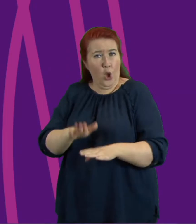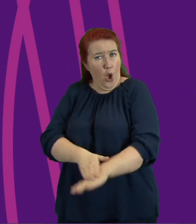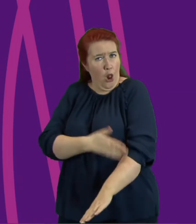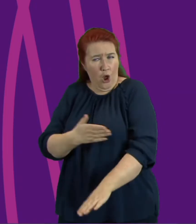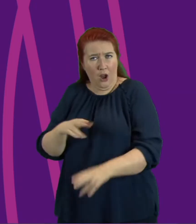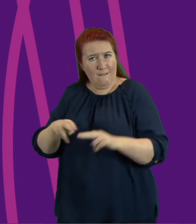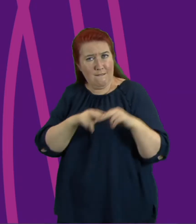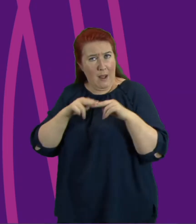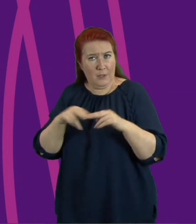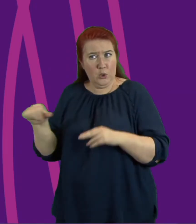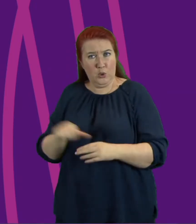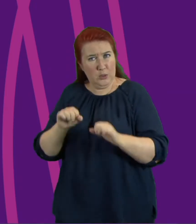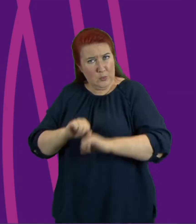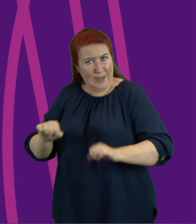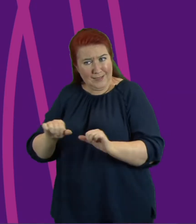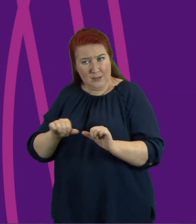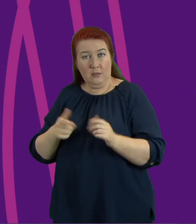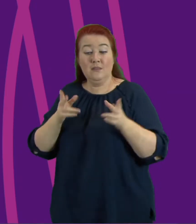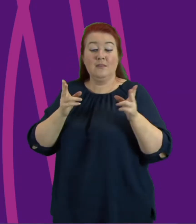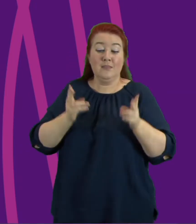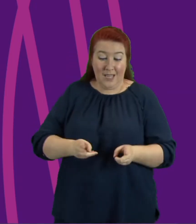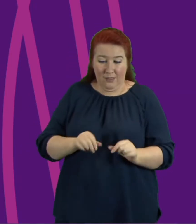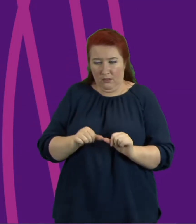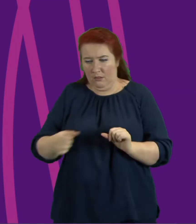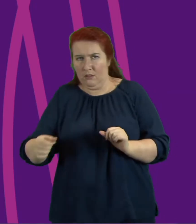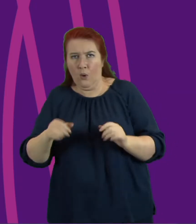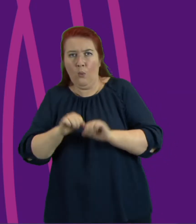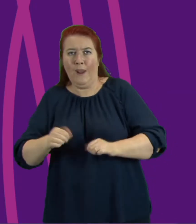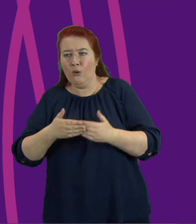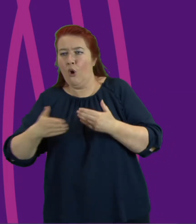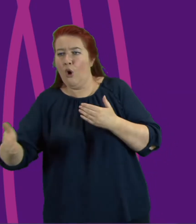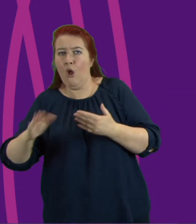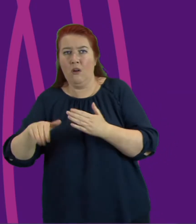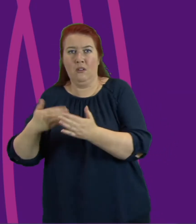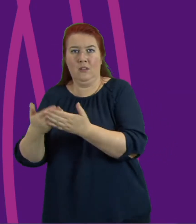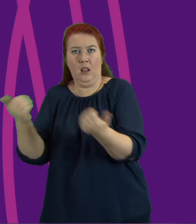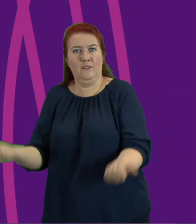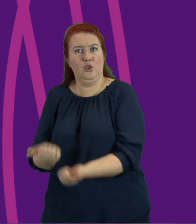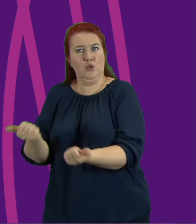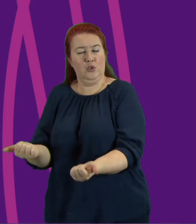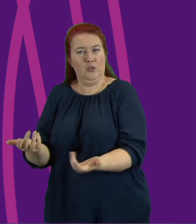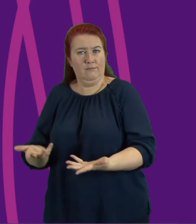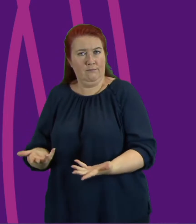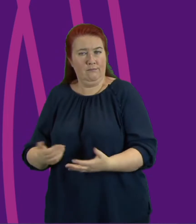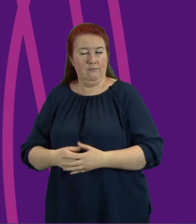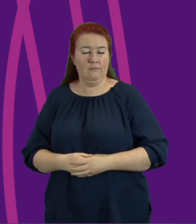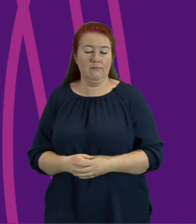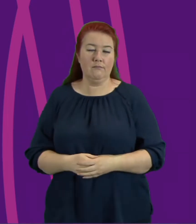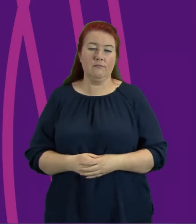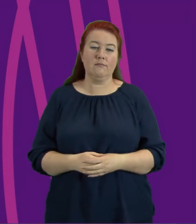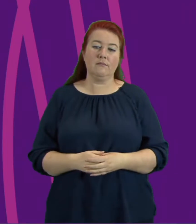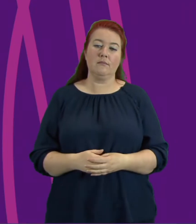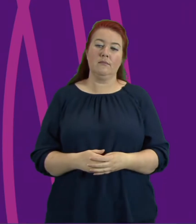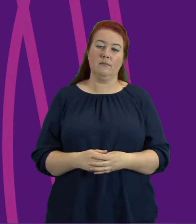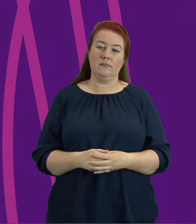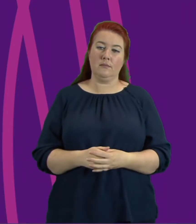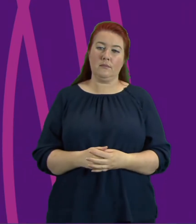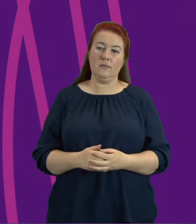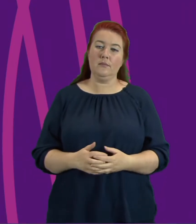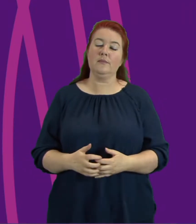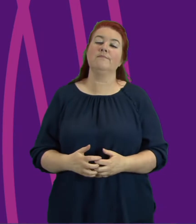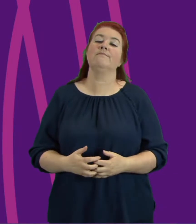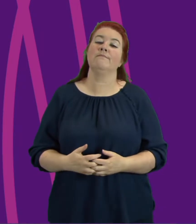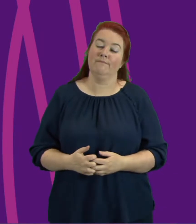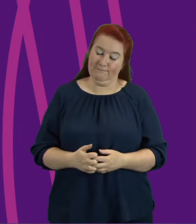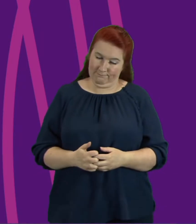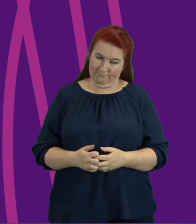wait after the deaths of their loved ones for these investigations to conclude? Lord Advocate. Yes. I'm grateful